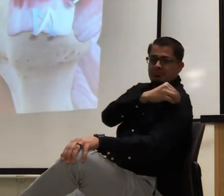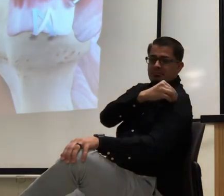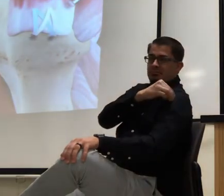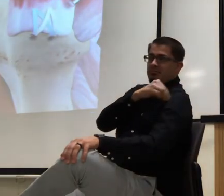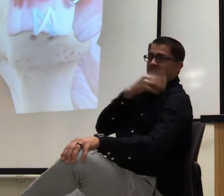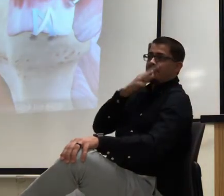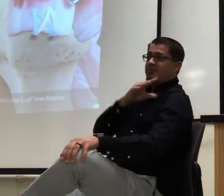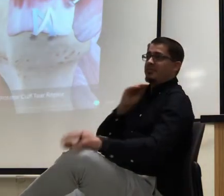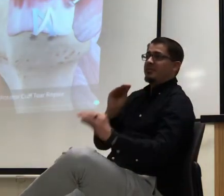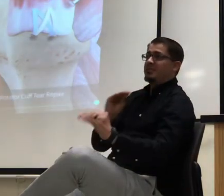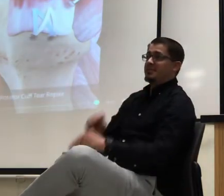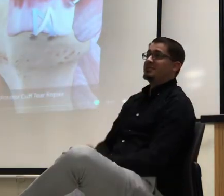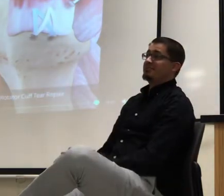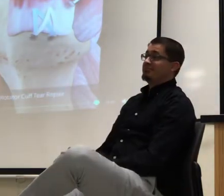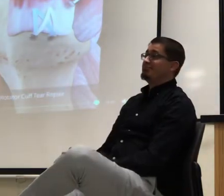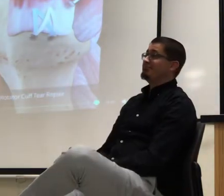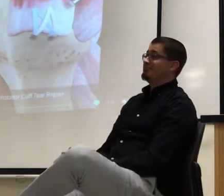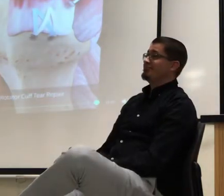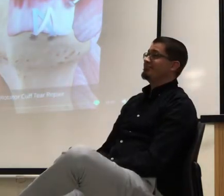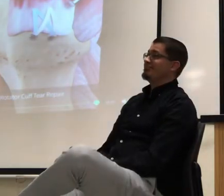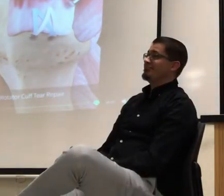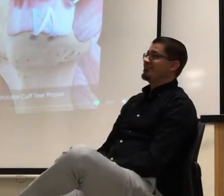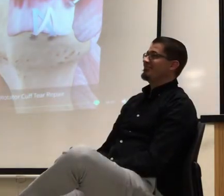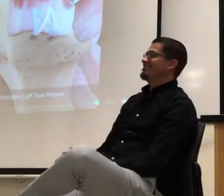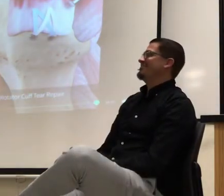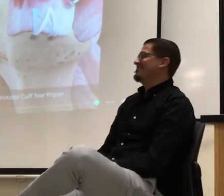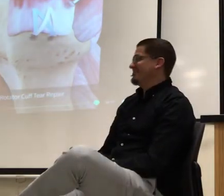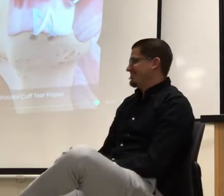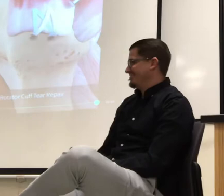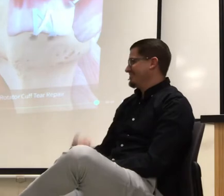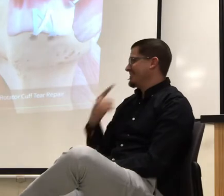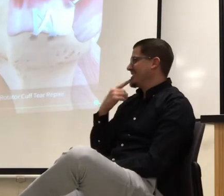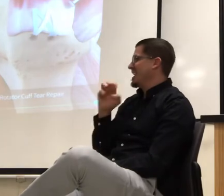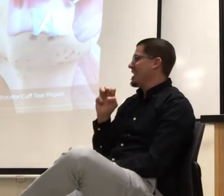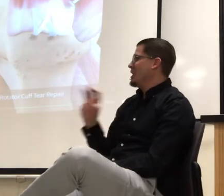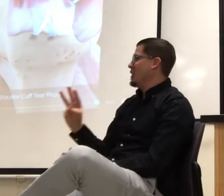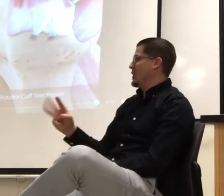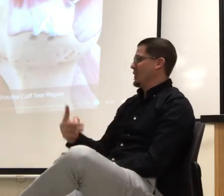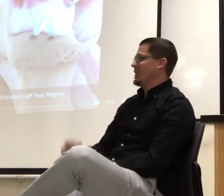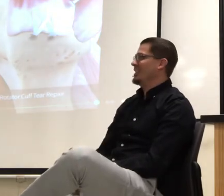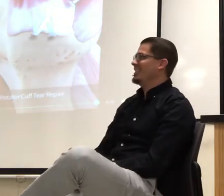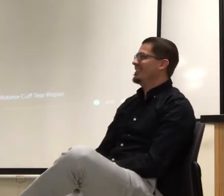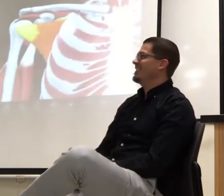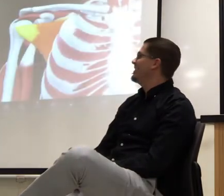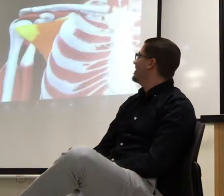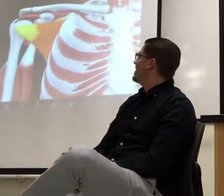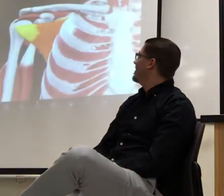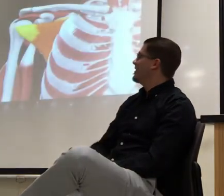Oh man, I can imagine. So,